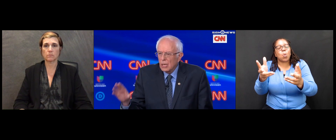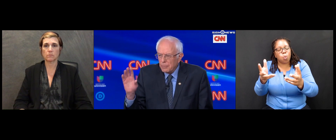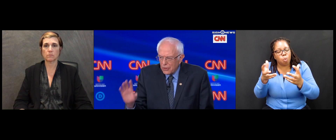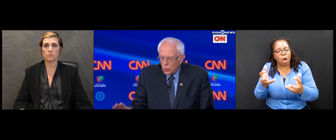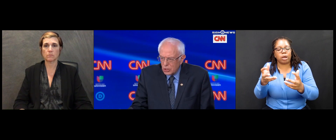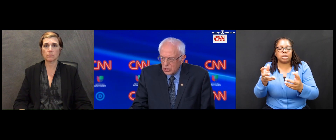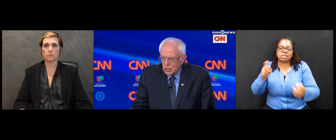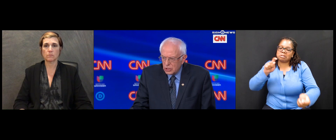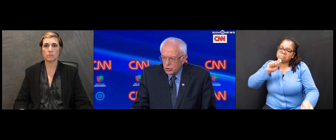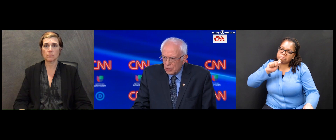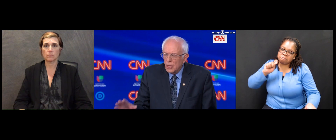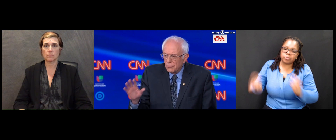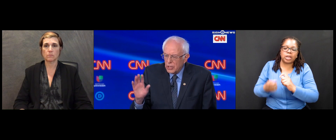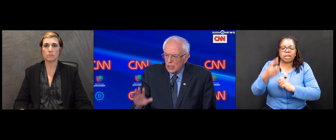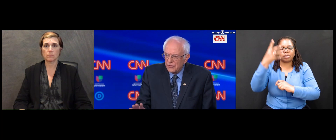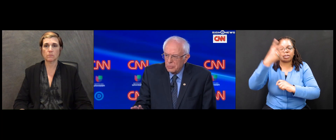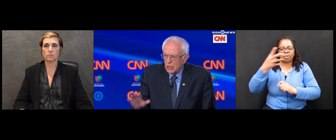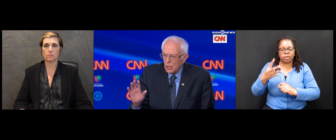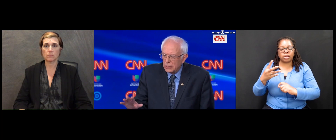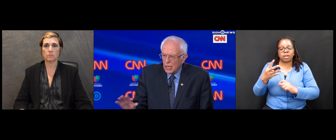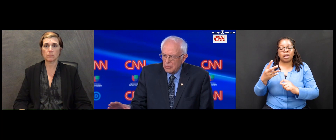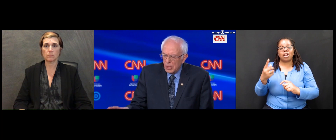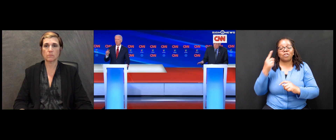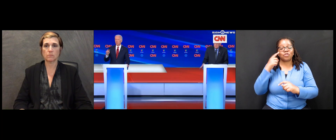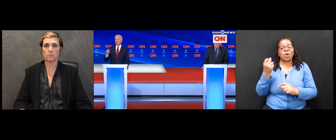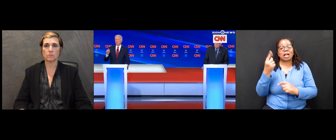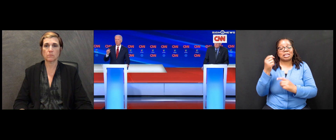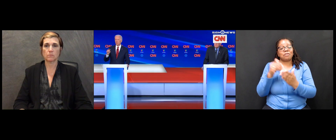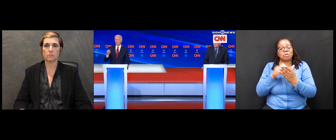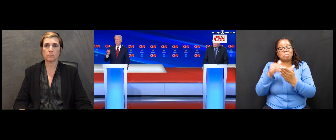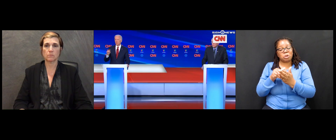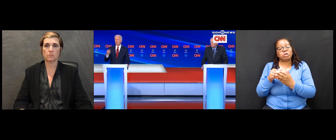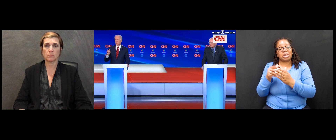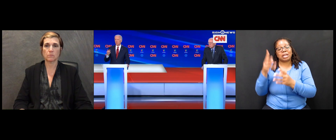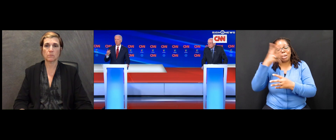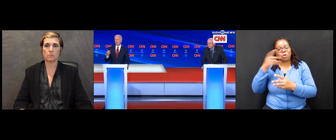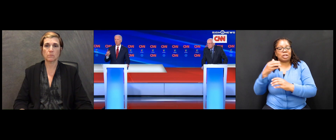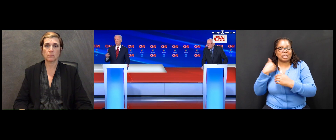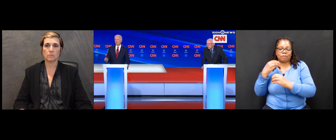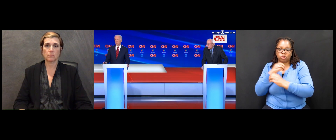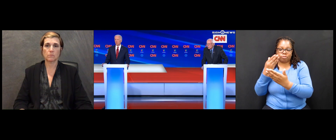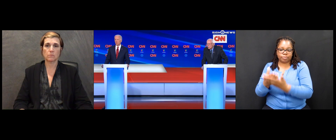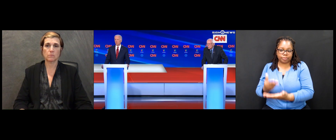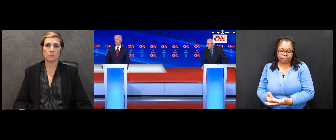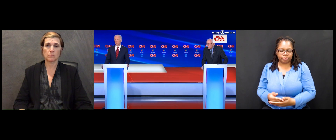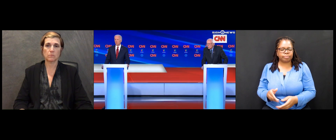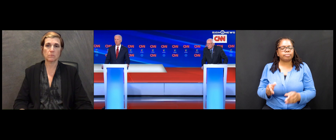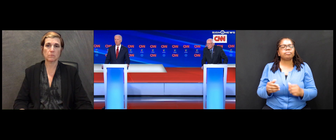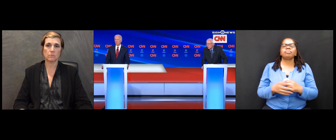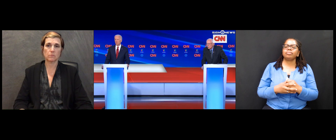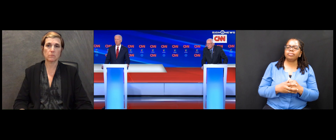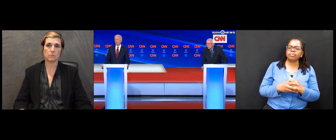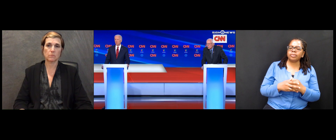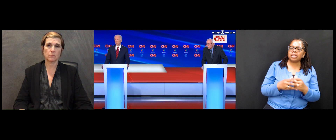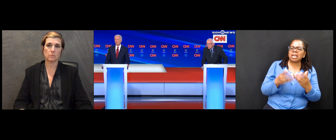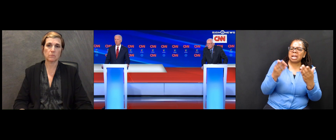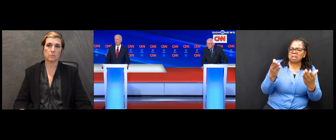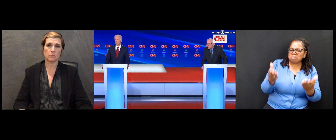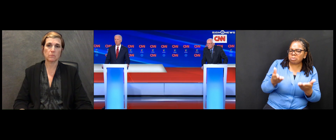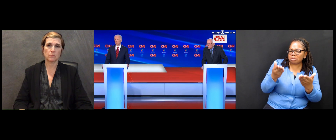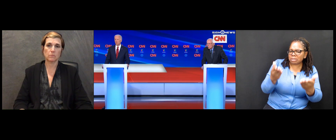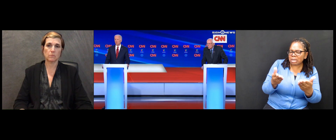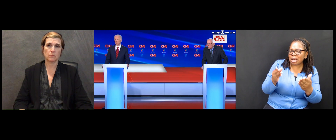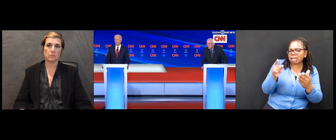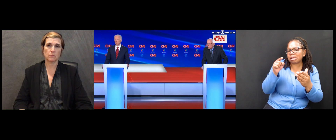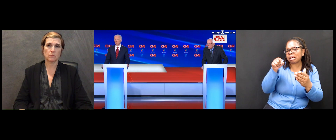reform, path toward citizenship, for the 11 million undocumented. Senator Sanders, critics suggest positions like this send a message that when